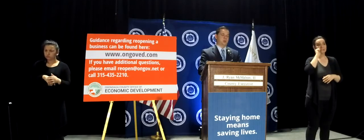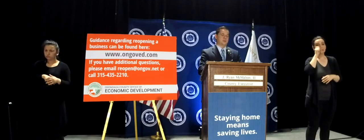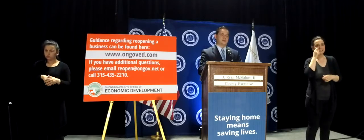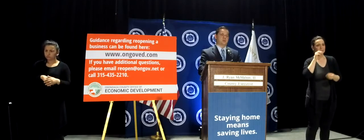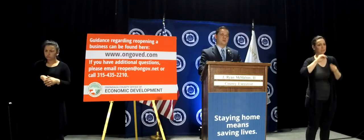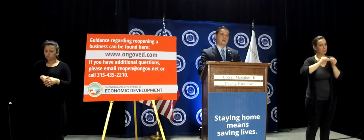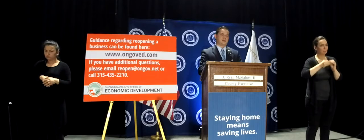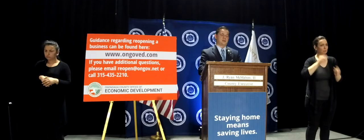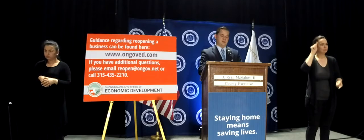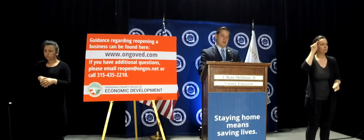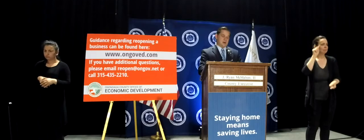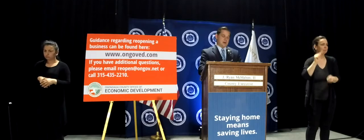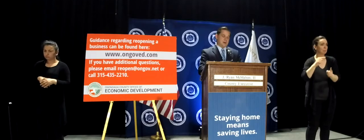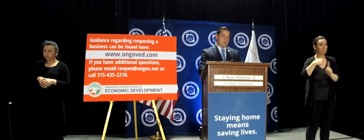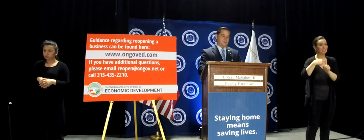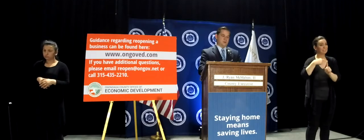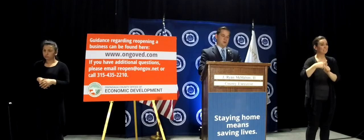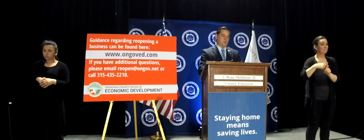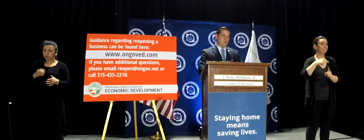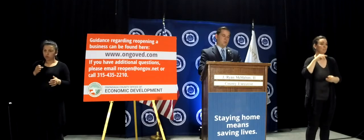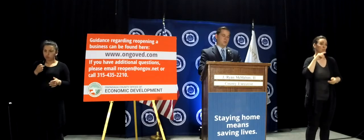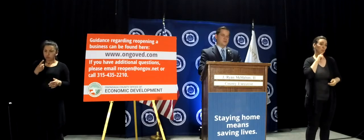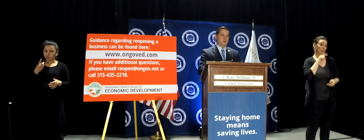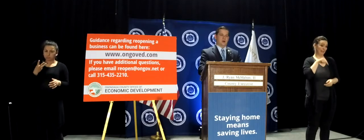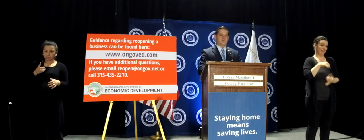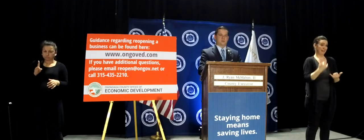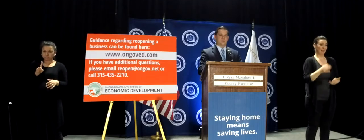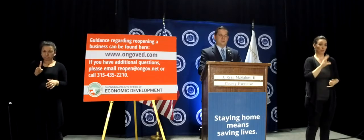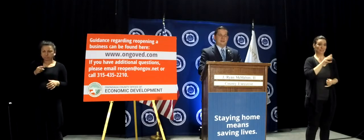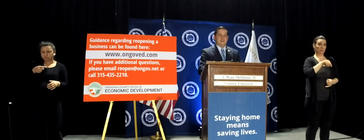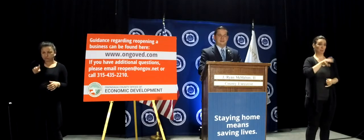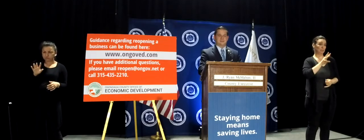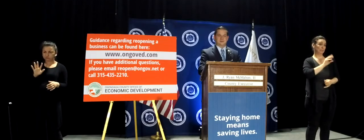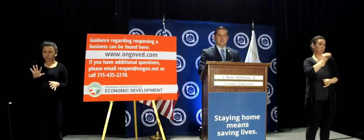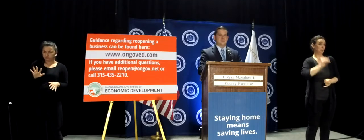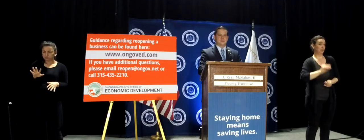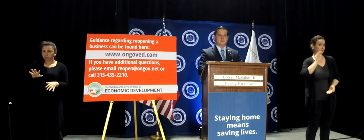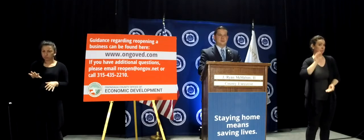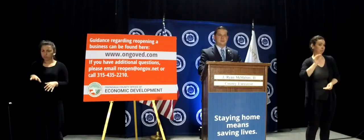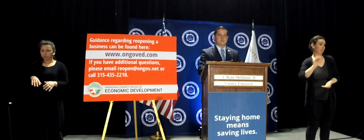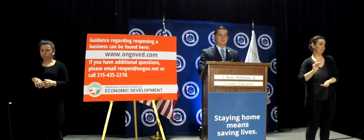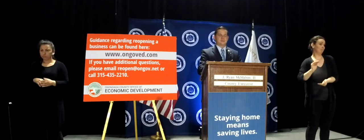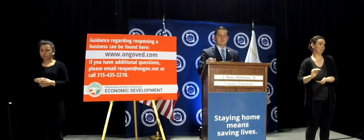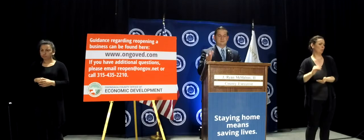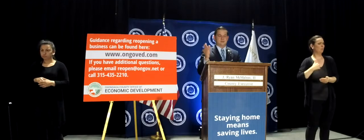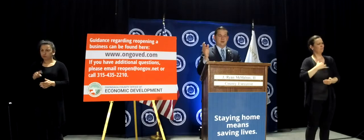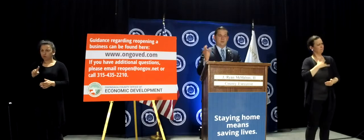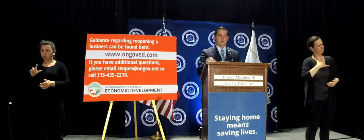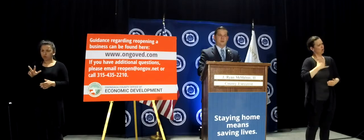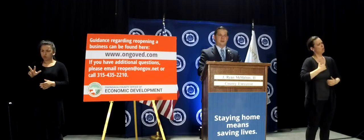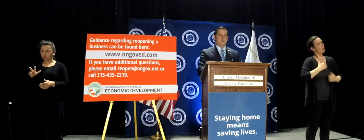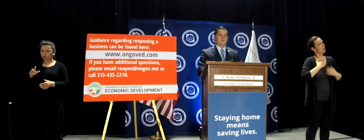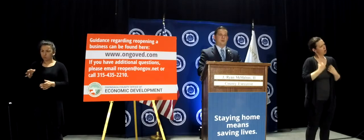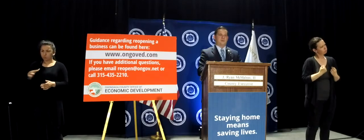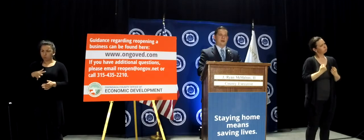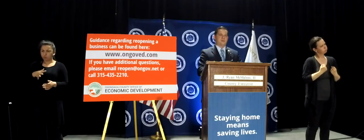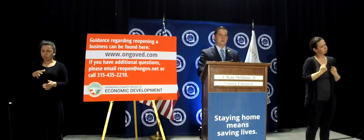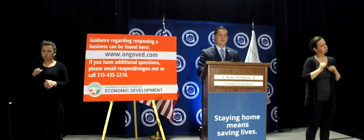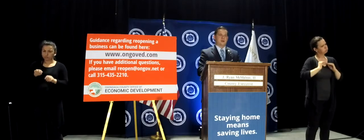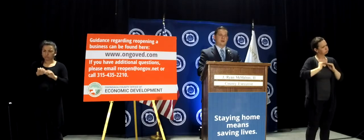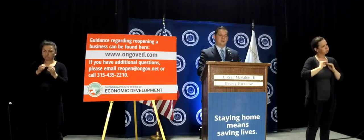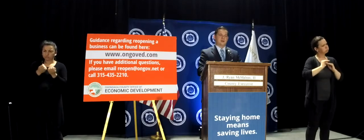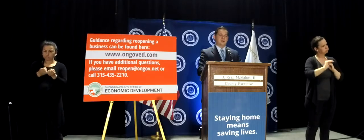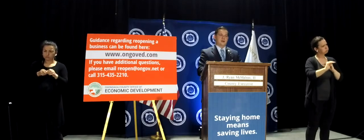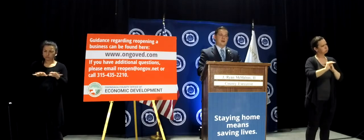than the 6.6%. So we're still comfortable. 18 is a good number. We're in day 4 or 5